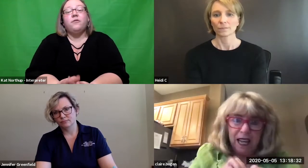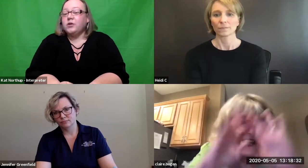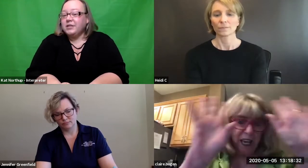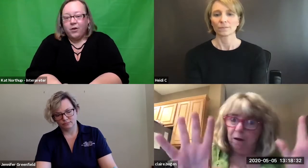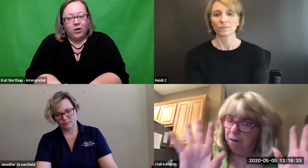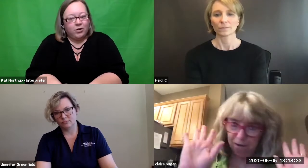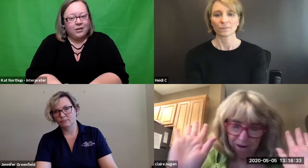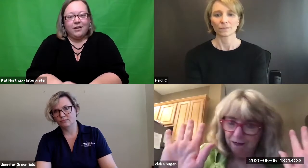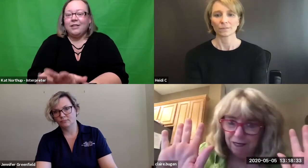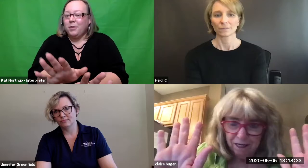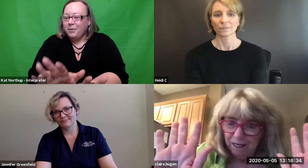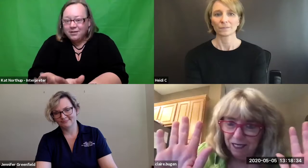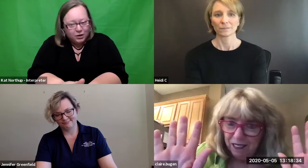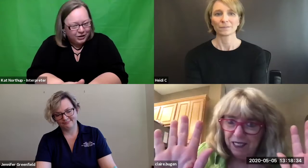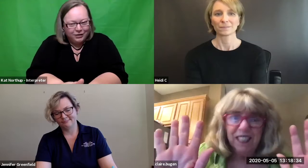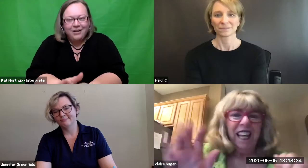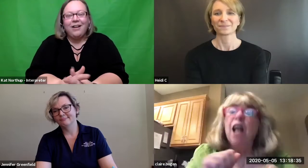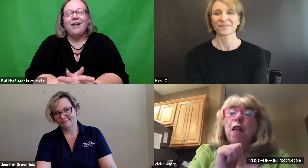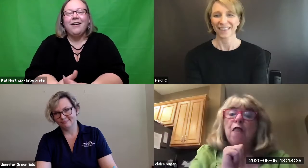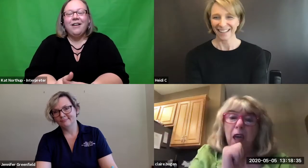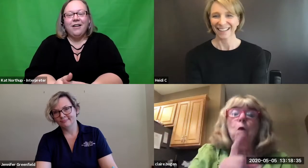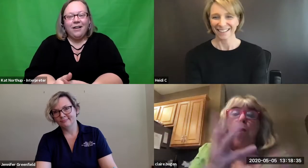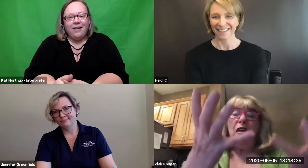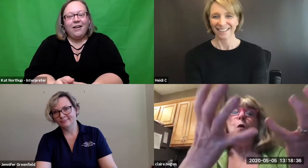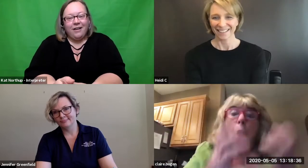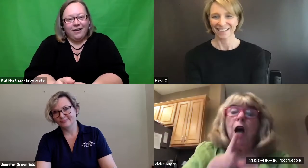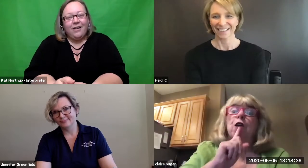And first of all, let me be clear here.